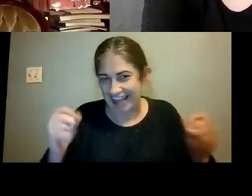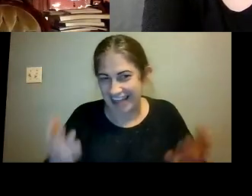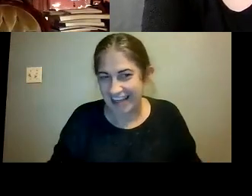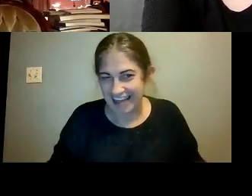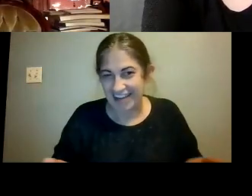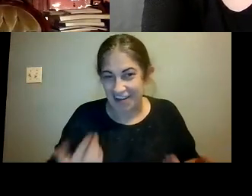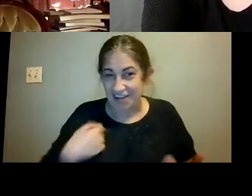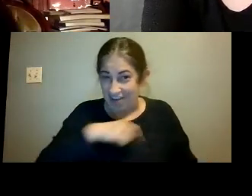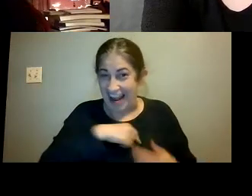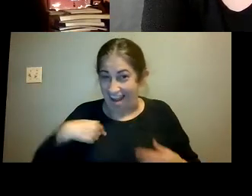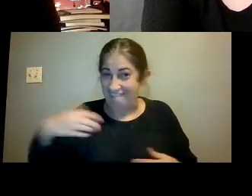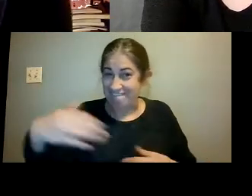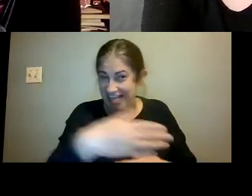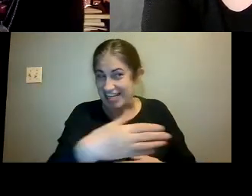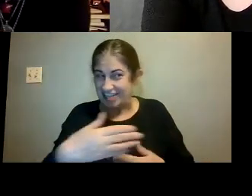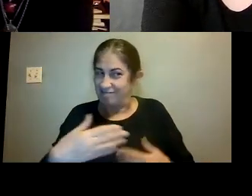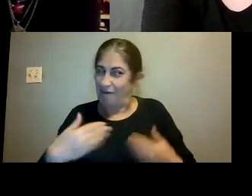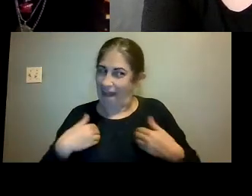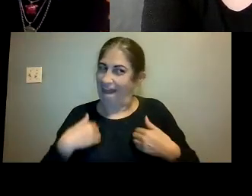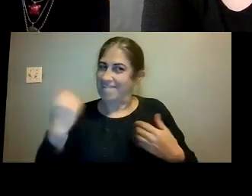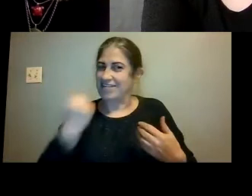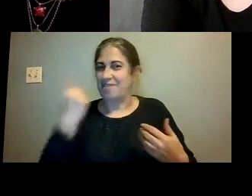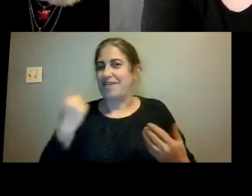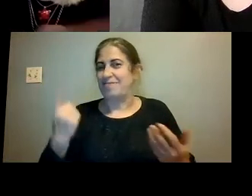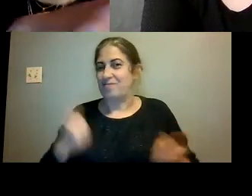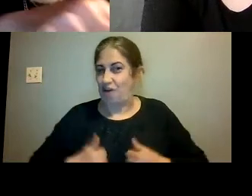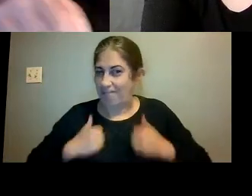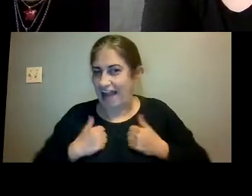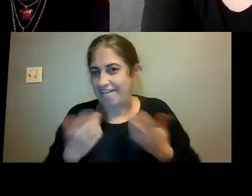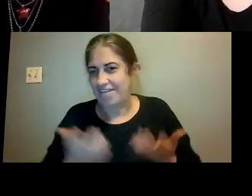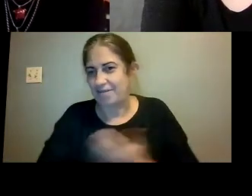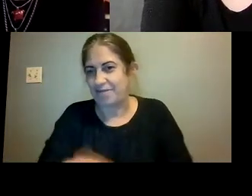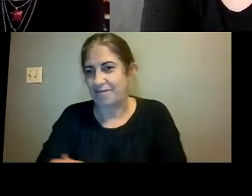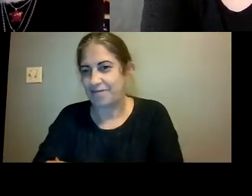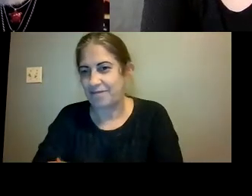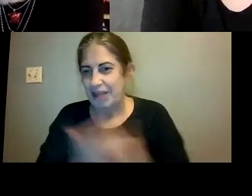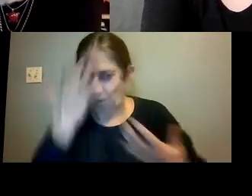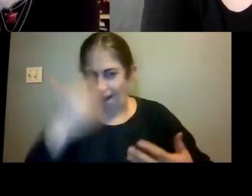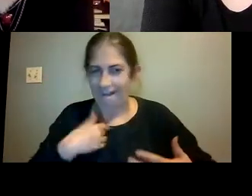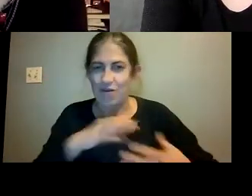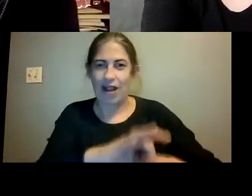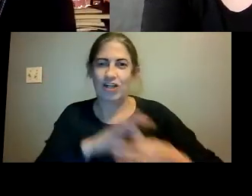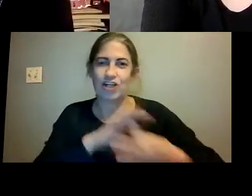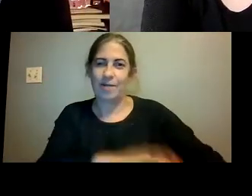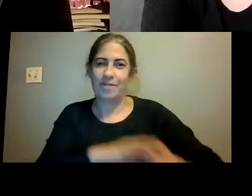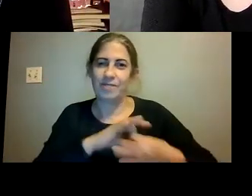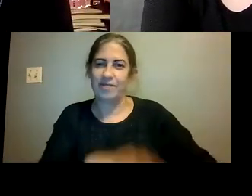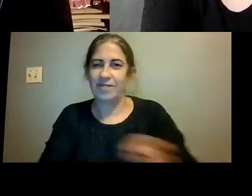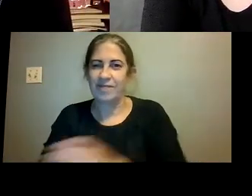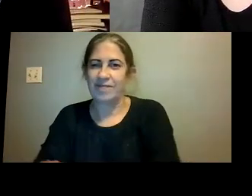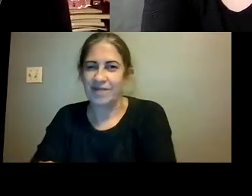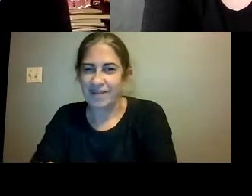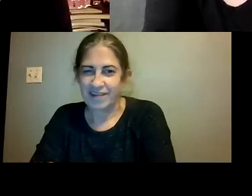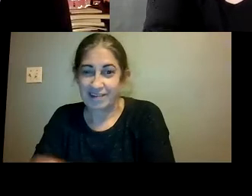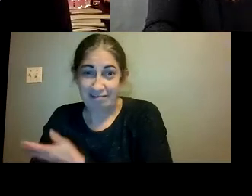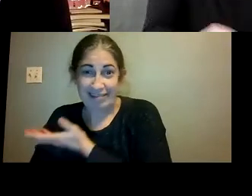course, without the fish, we don't have anything. We are the fish. And with the fish, we have survival.